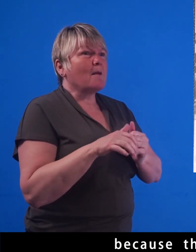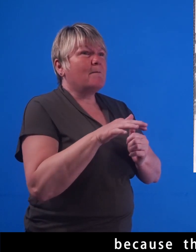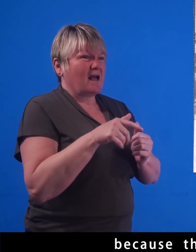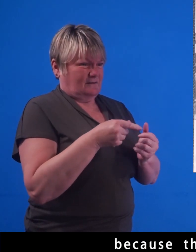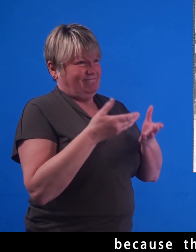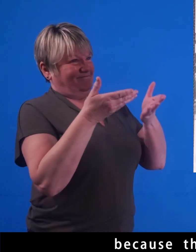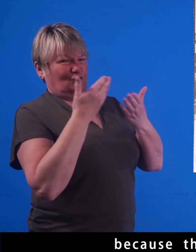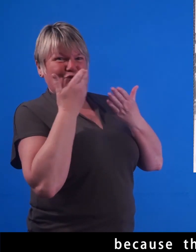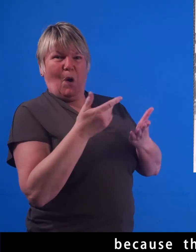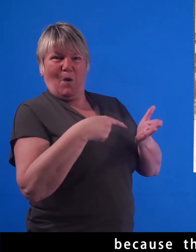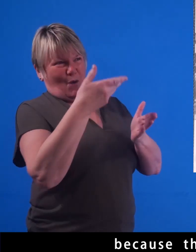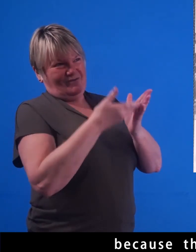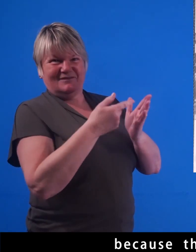them in Scotland,